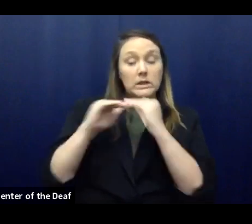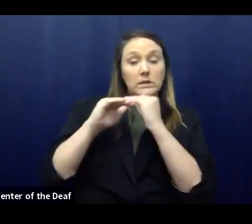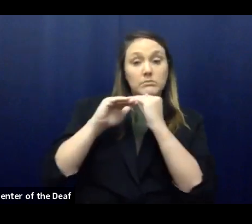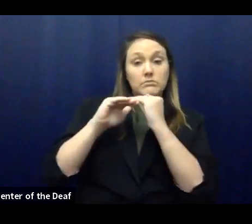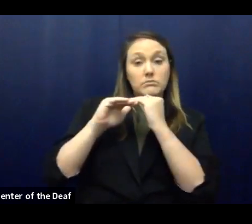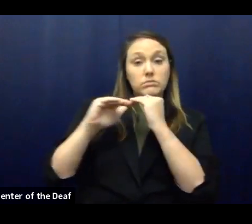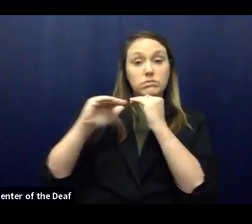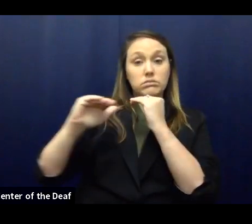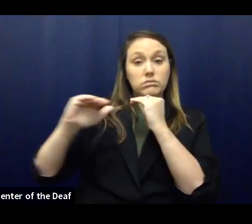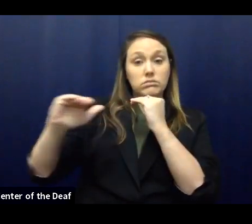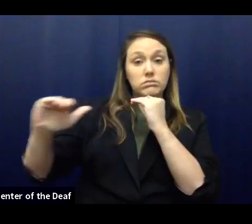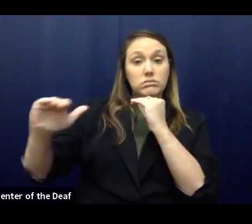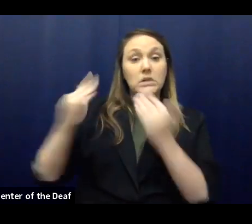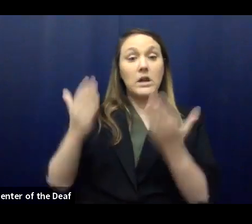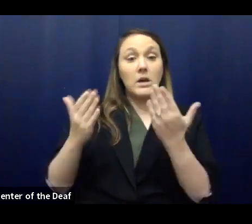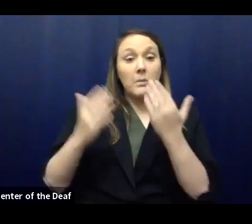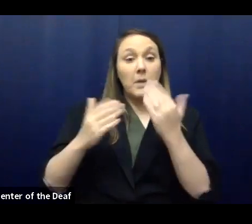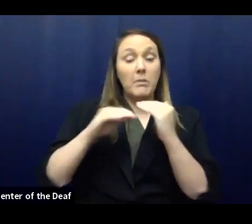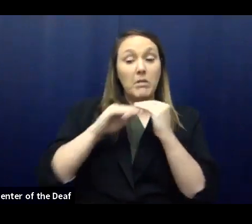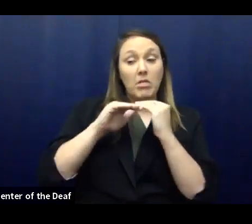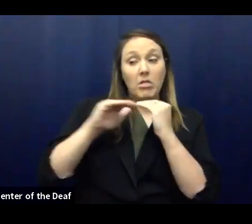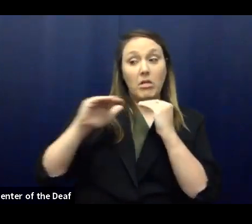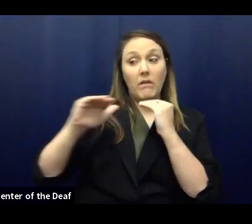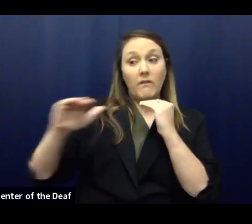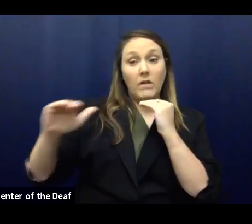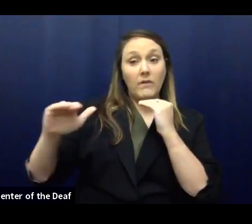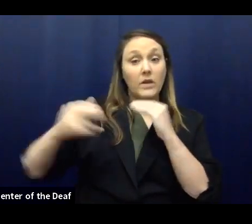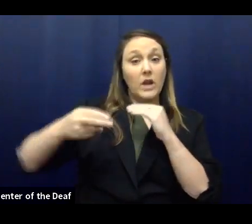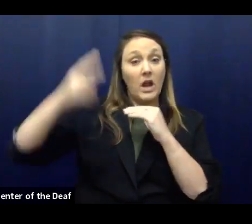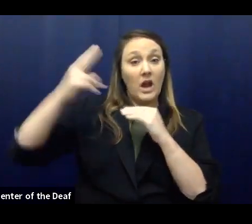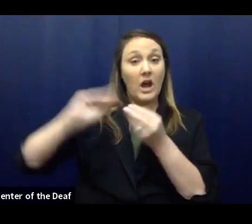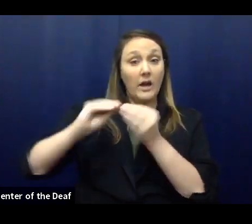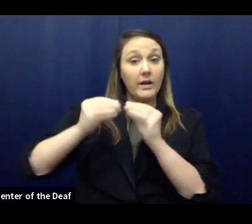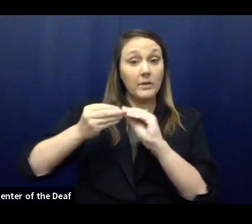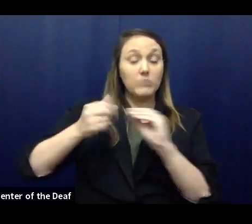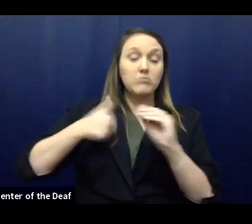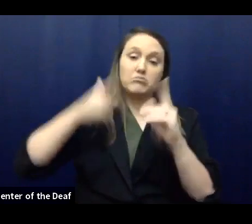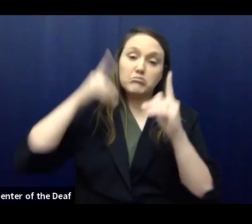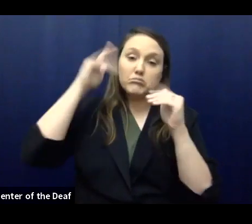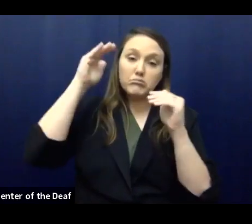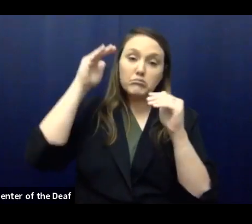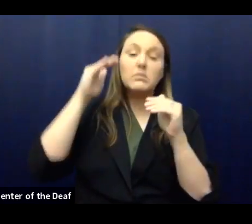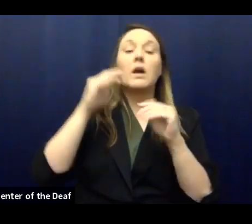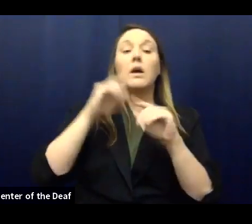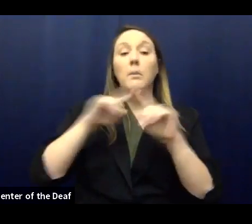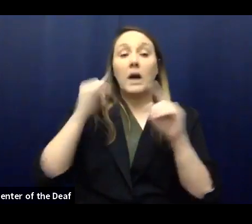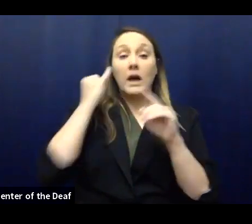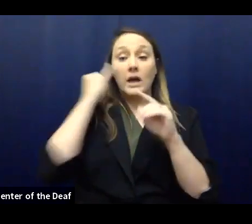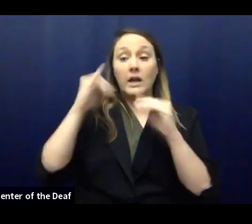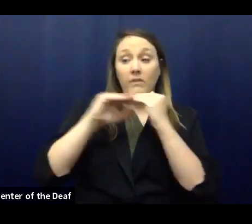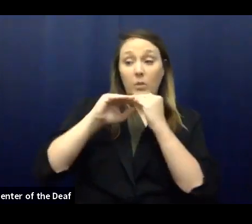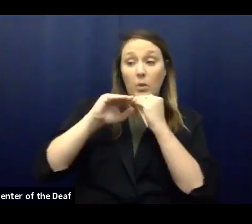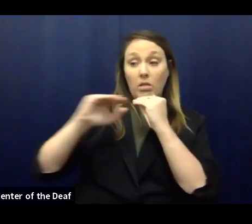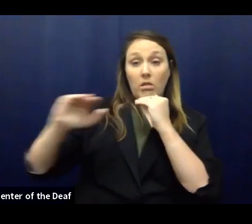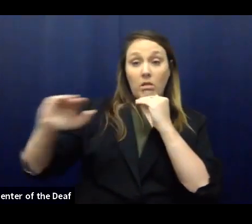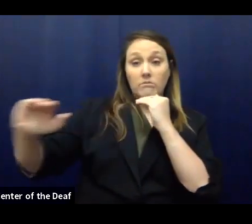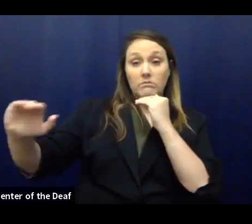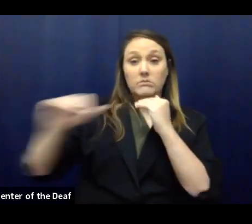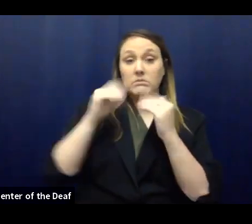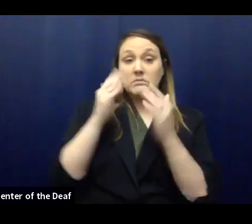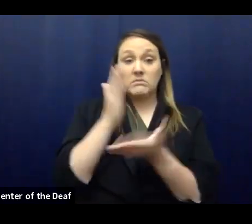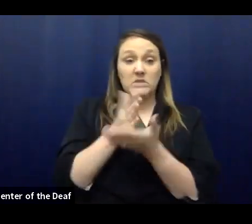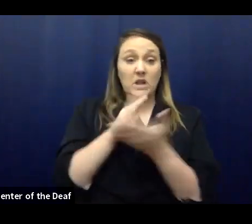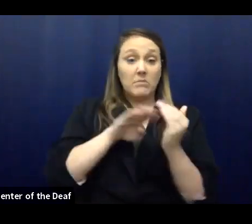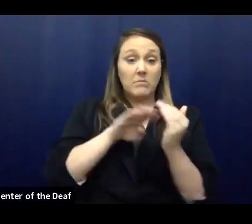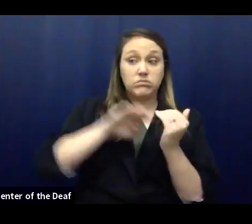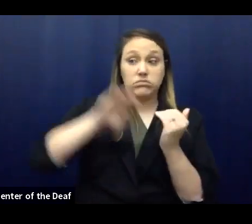number. Actually, I expect us to. But if we have that leveling off, our hospital system is still in good shape. Our